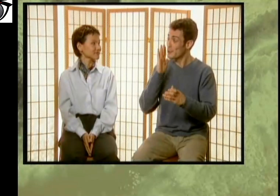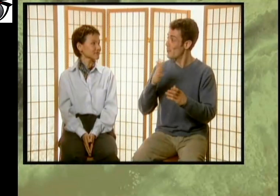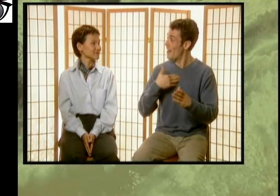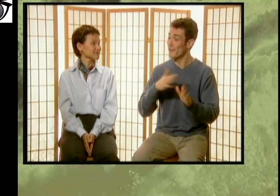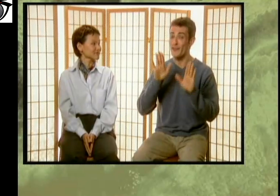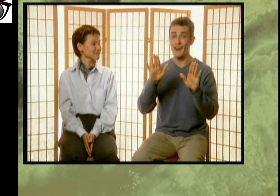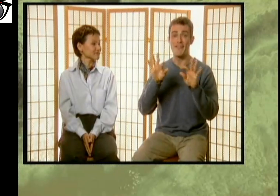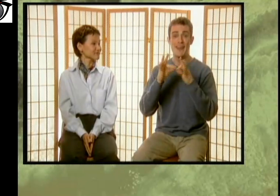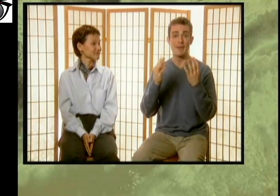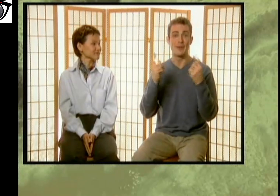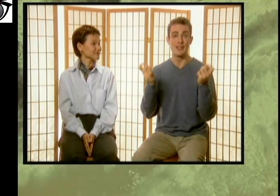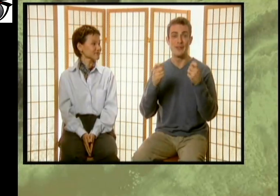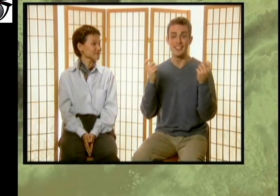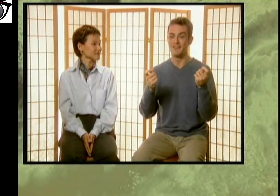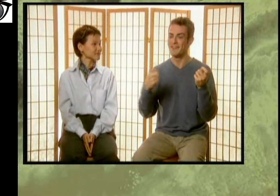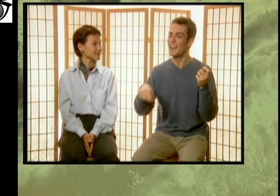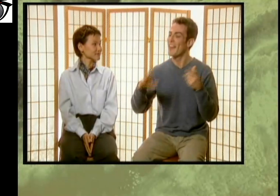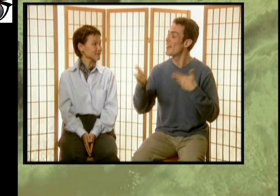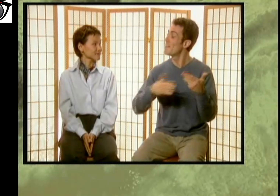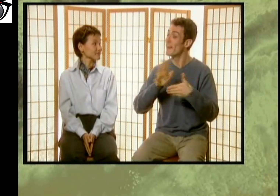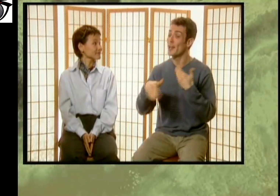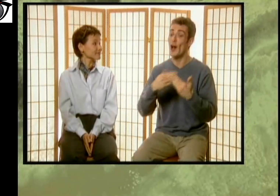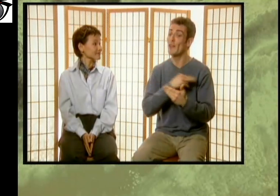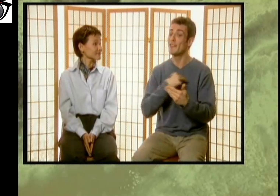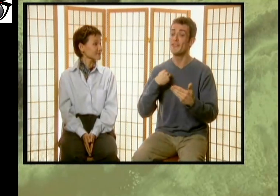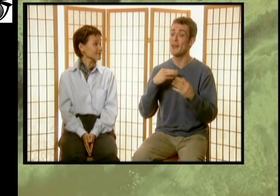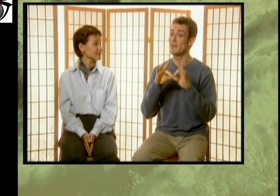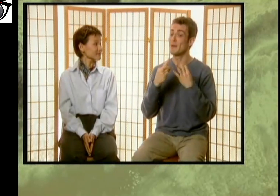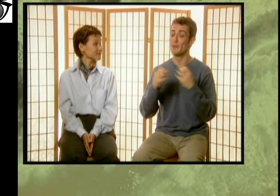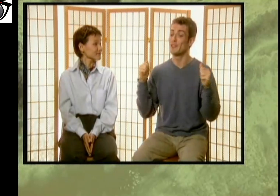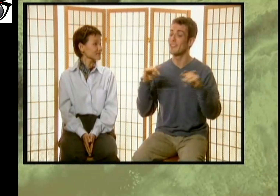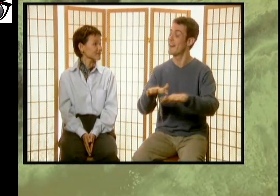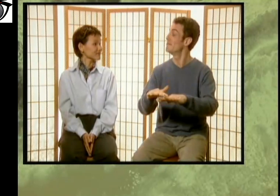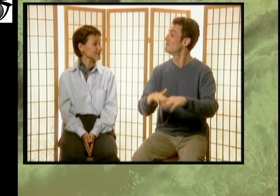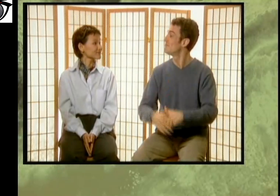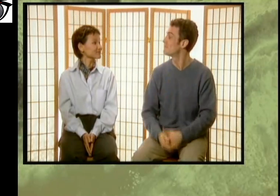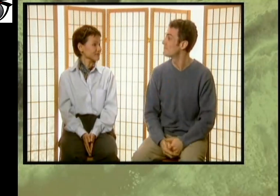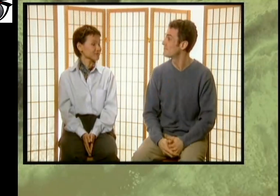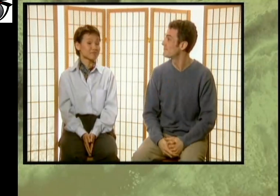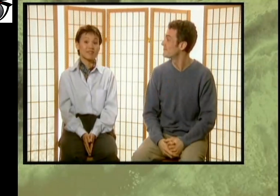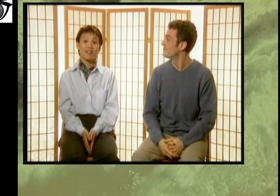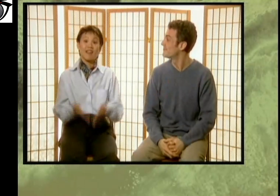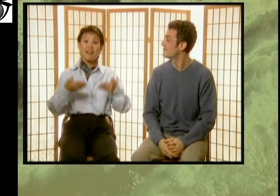The Perkins will have a great family reunion. They'll invite all of their family members to come.